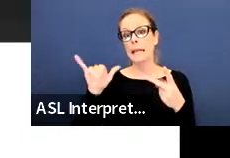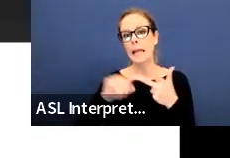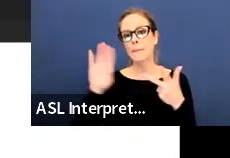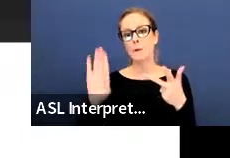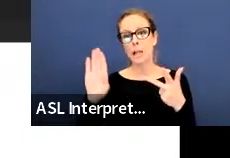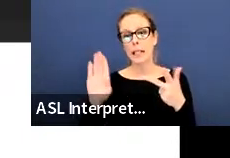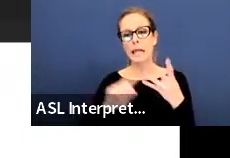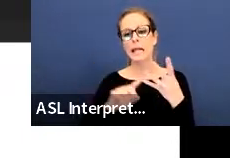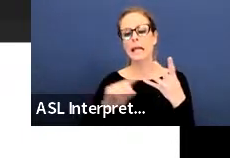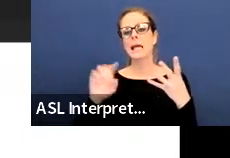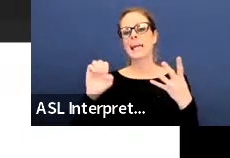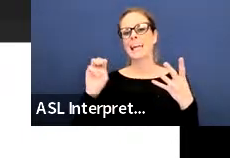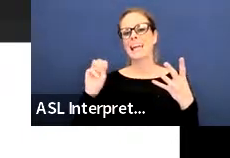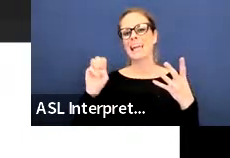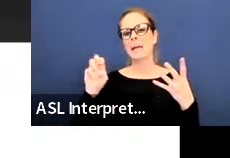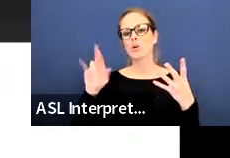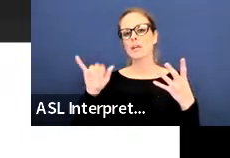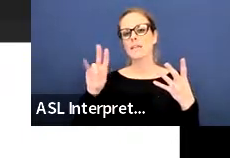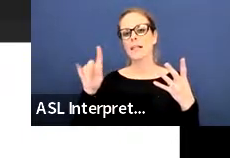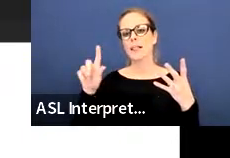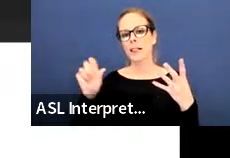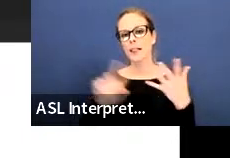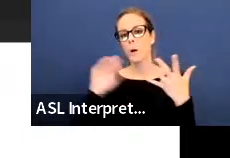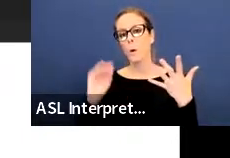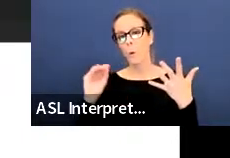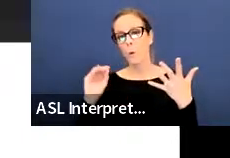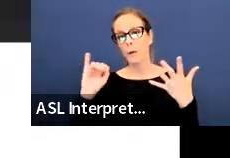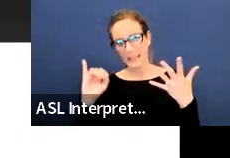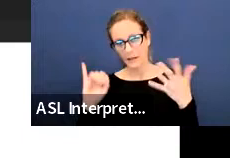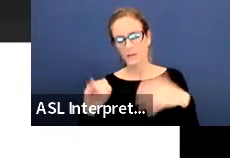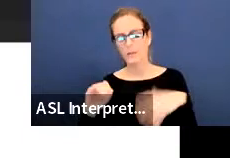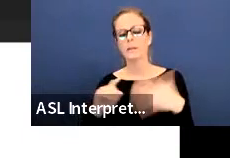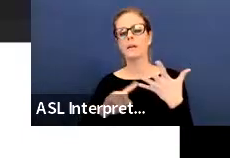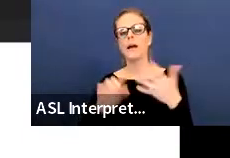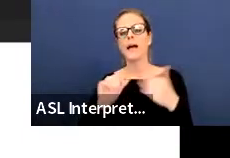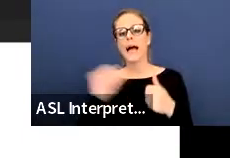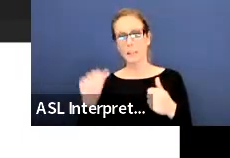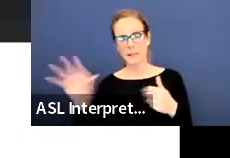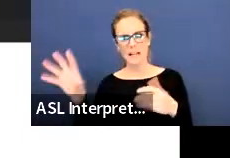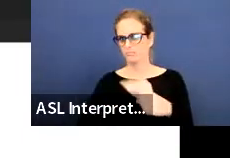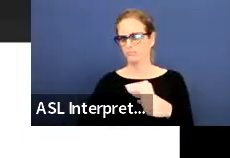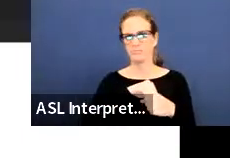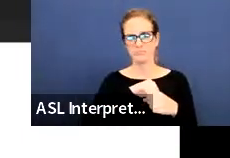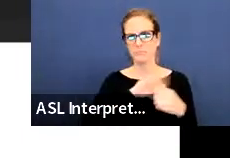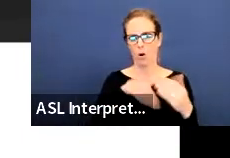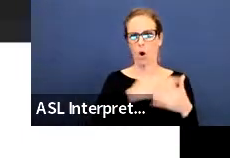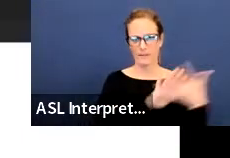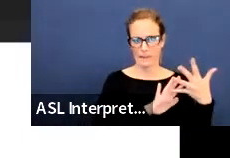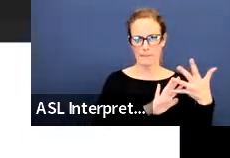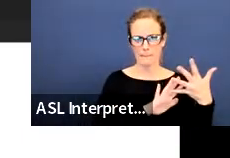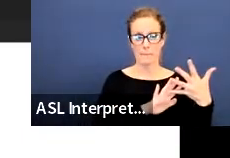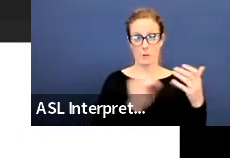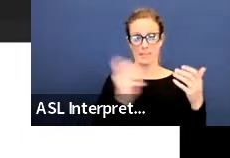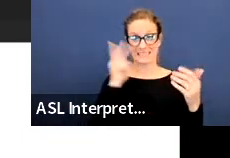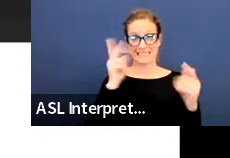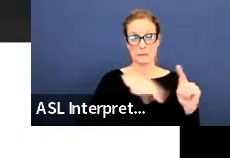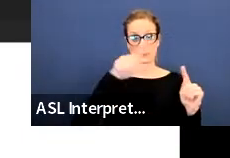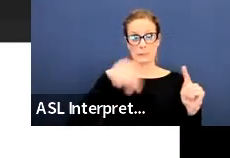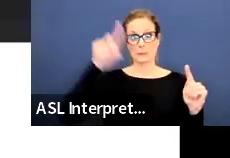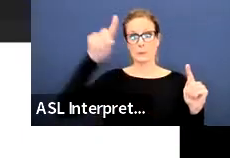Berkeley, Emeryville, Oakland, and Alameda, all in there. And what you can see is the